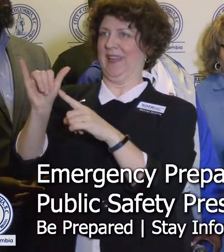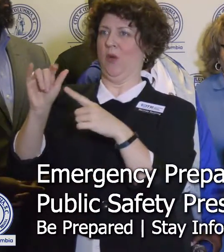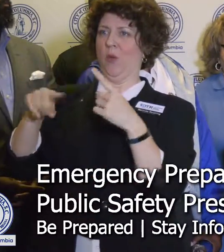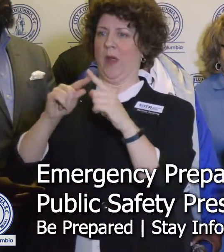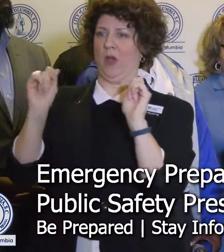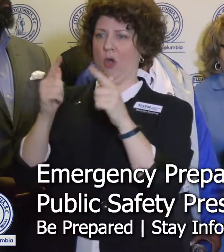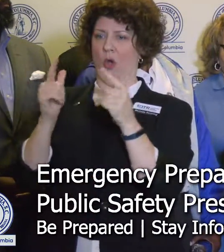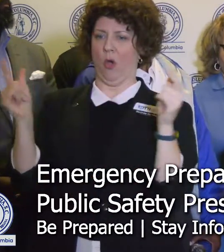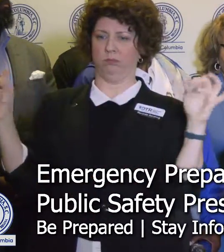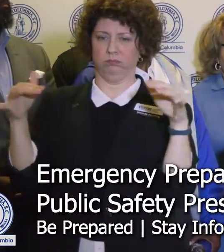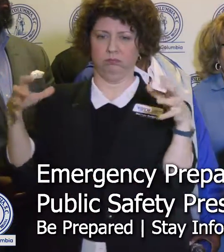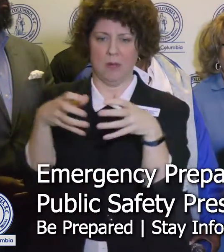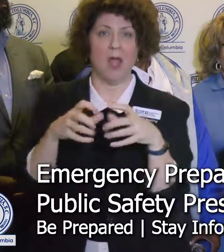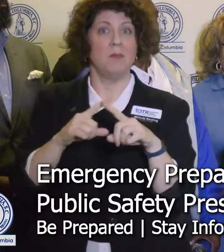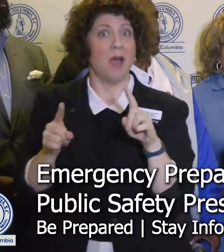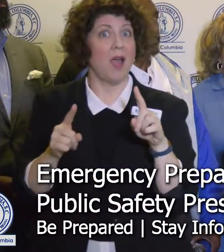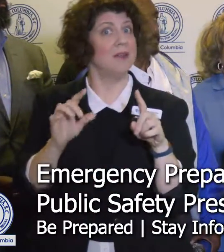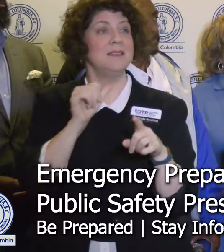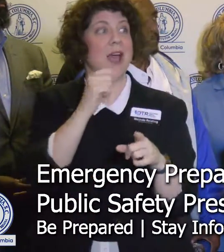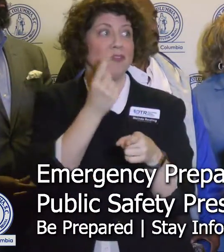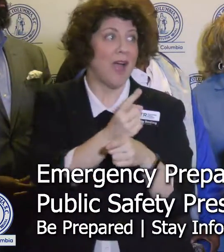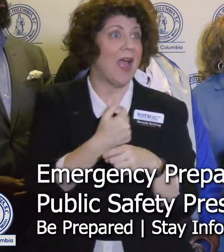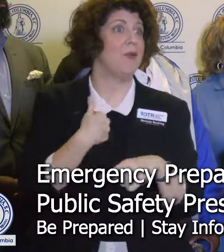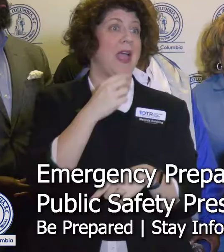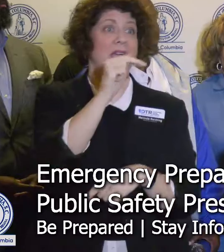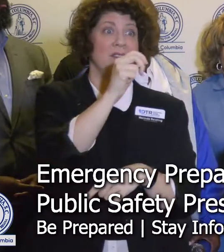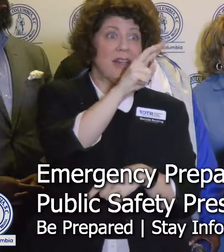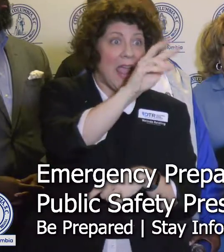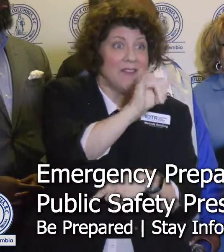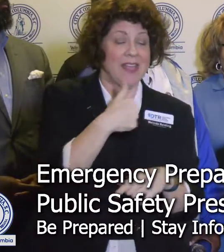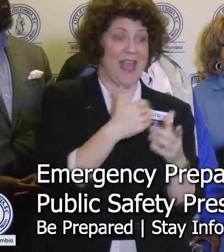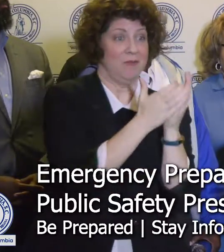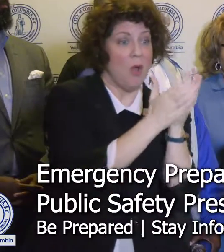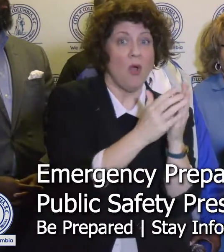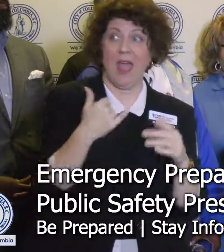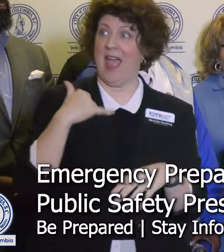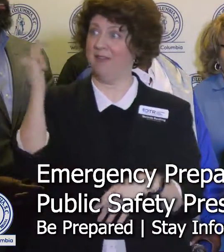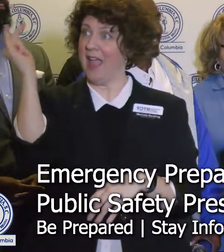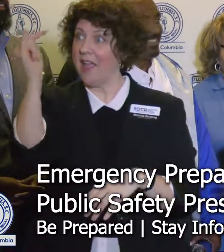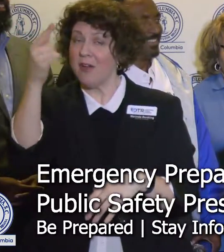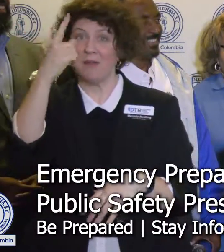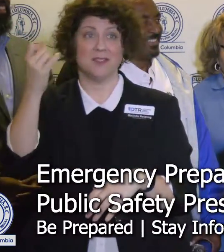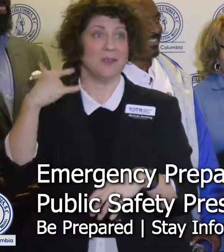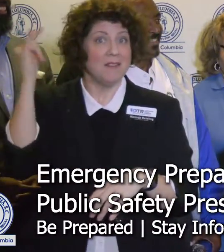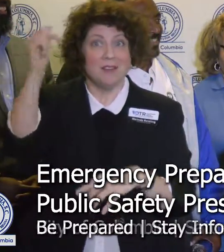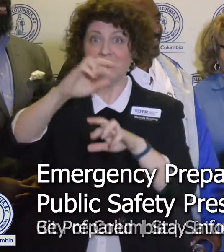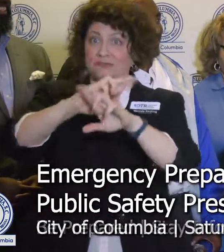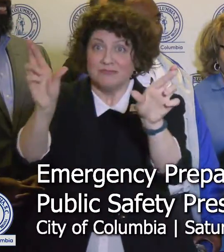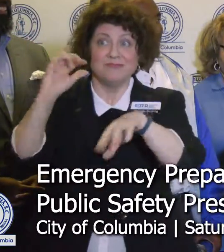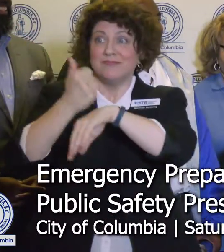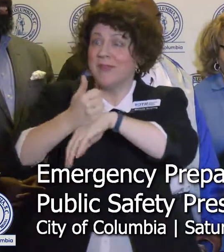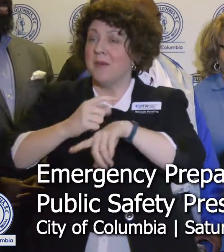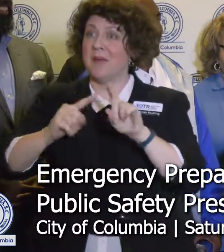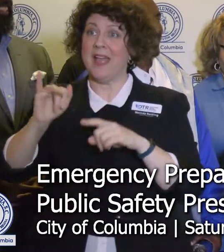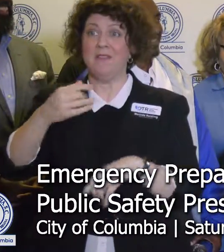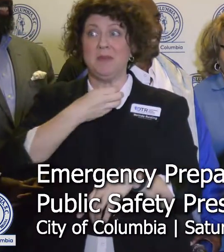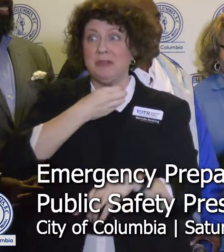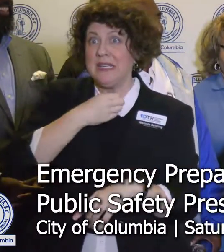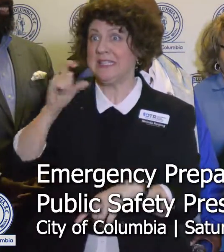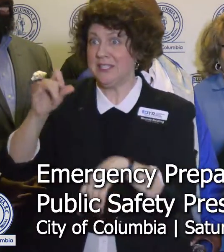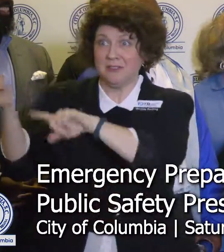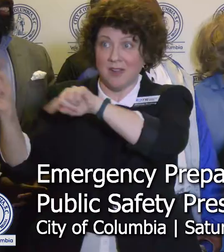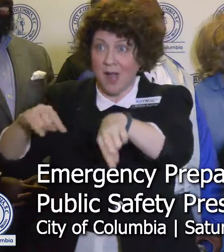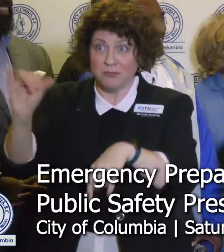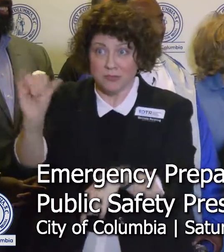right. We've got a Navy because we've got boats. We've got an Air Force because we got aircraft. So we're prepared. And if the Marines need to be called